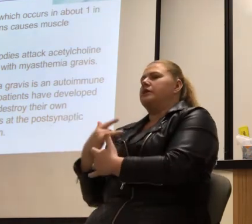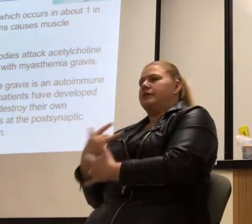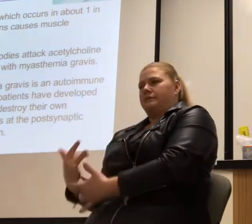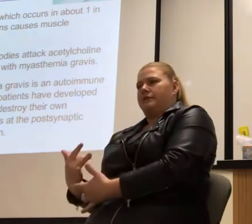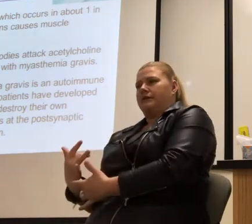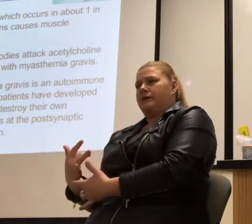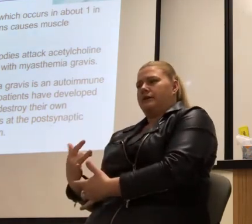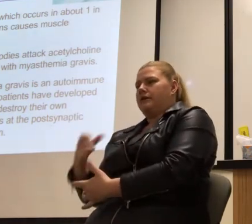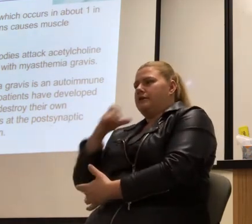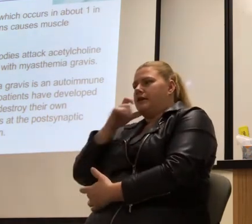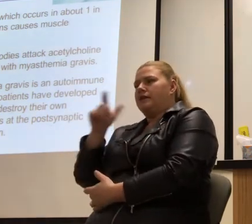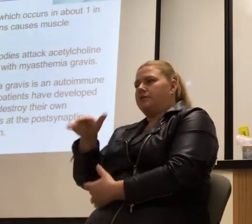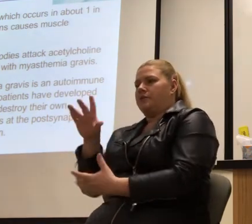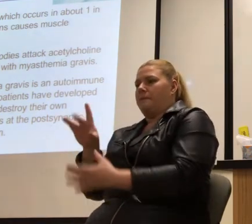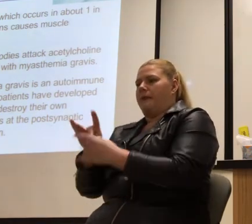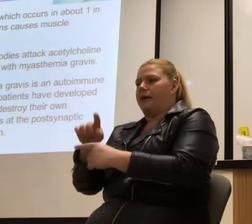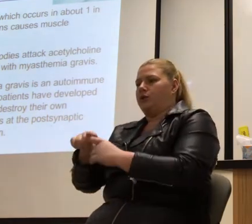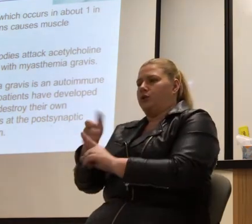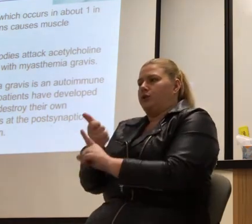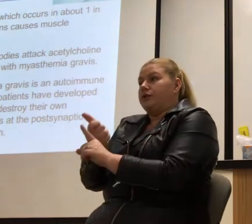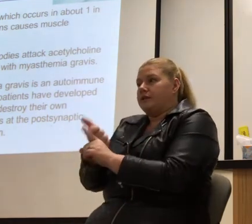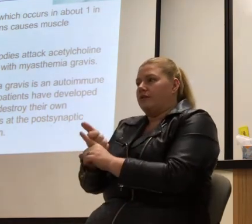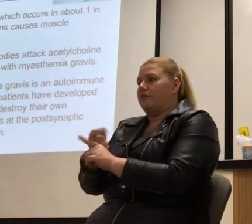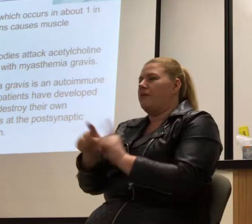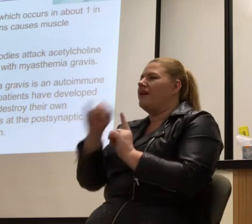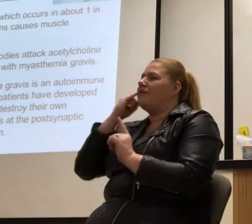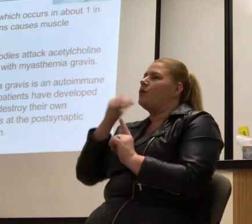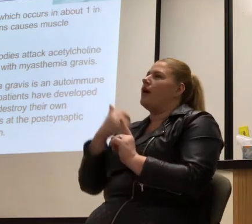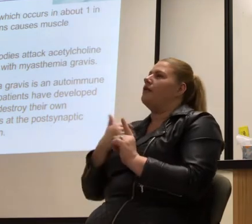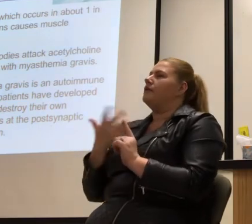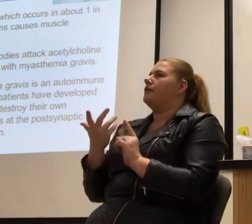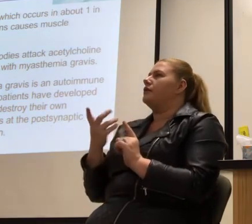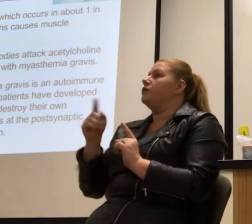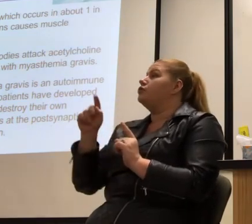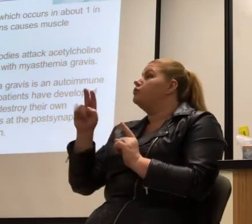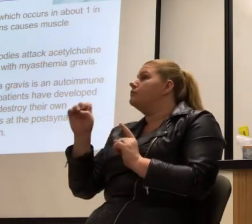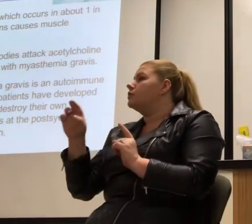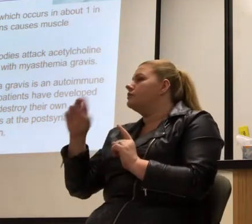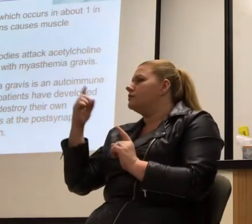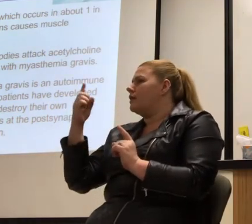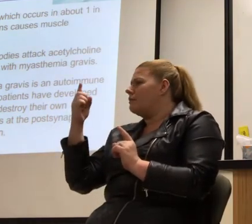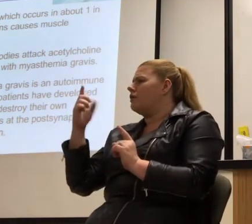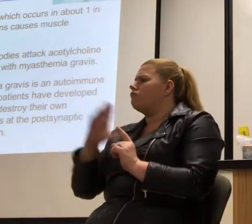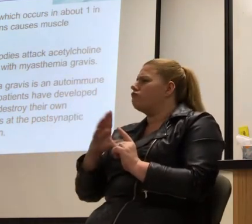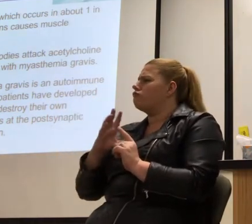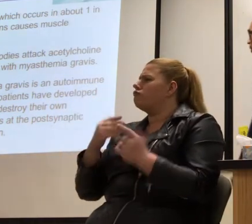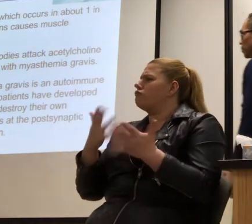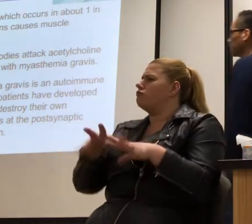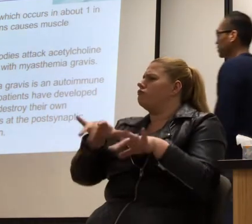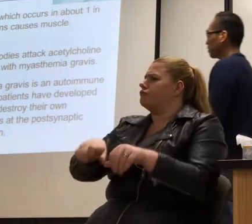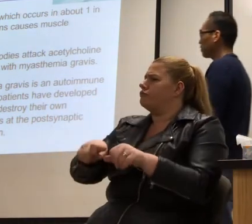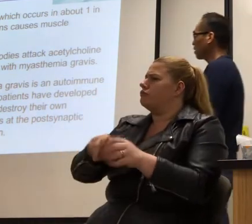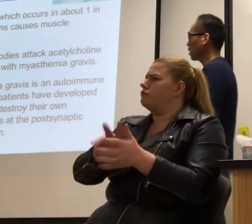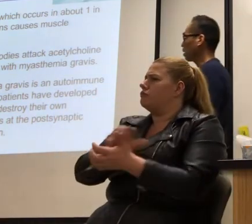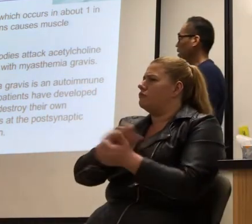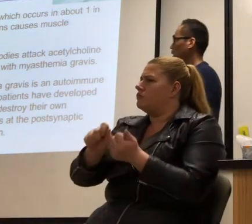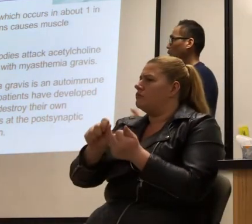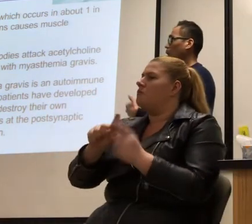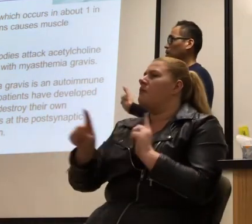do that. But in cases where maybe you have a tumor, and it takes on the appearance